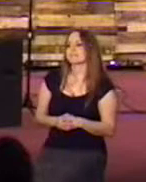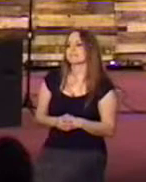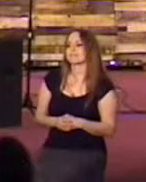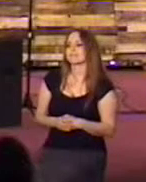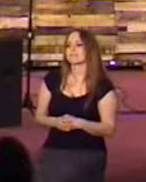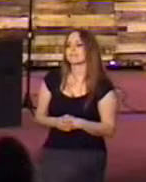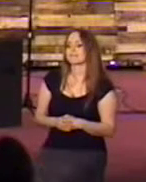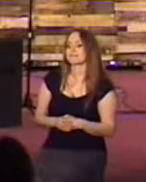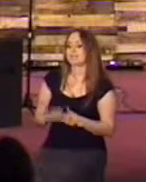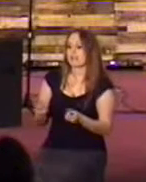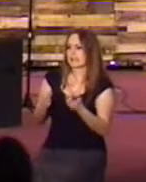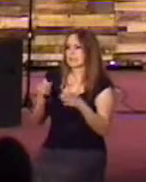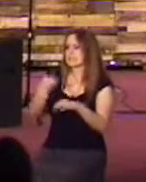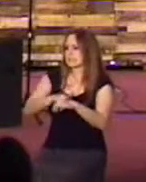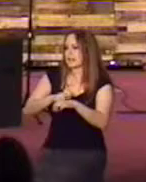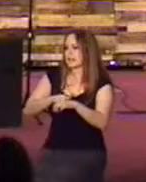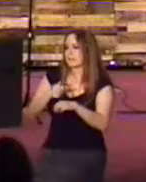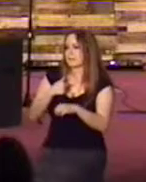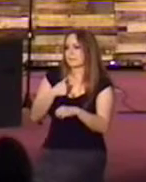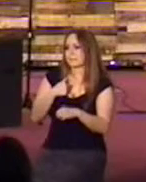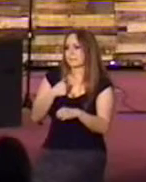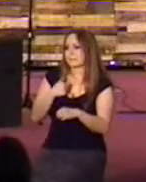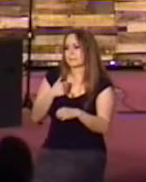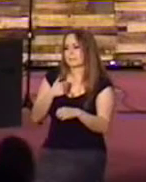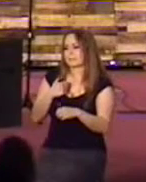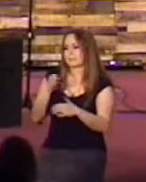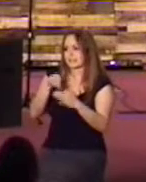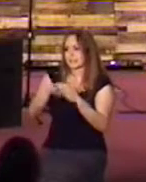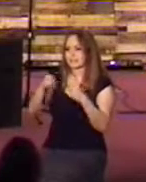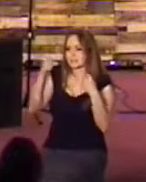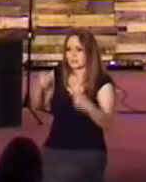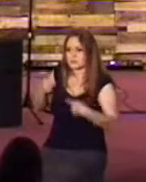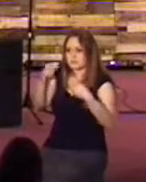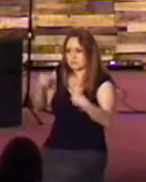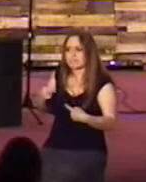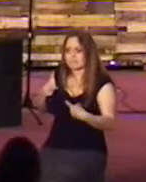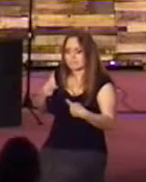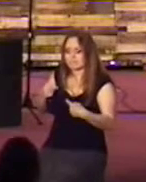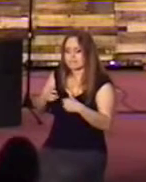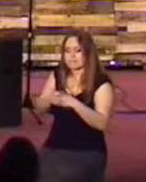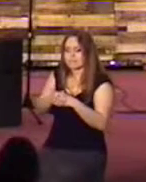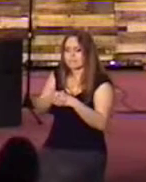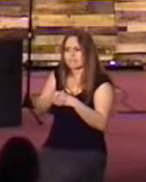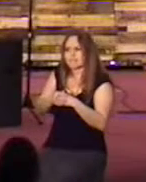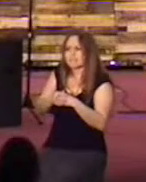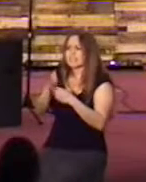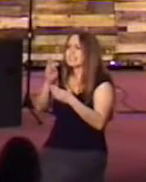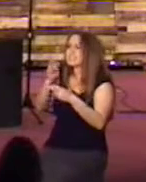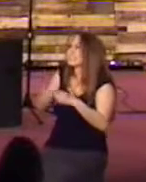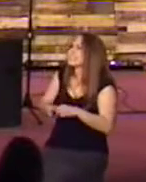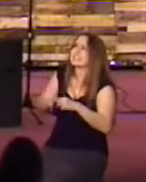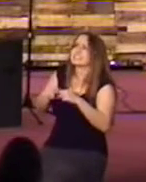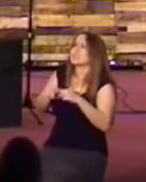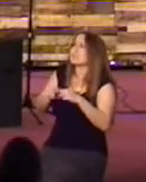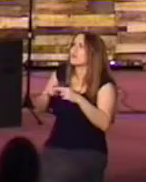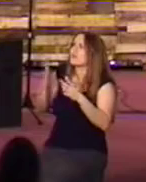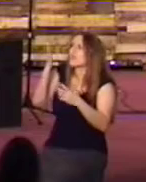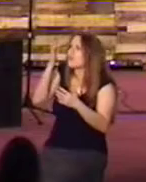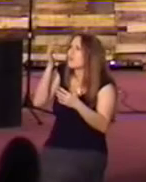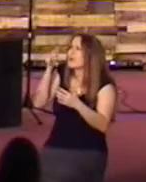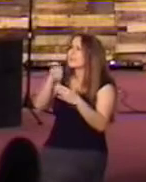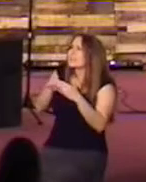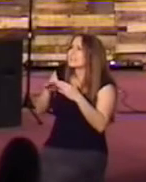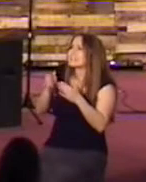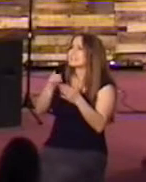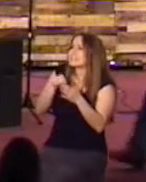A lot of times when I'm going on in a circumstance that's tough, I sit there and go, "God, why am I in this circumstance? Why am I in